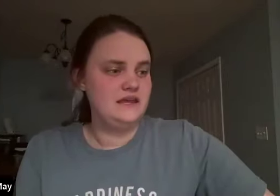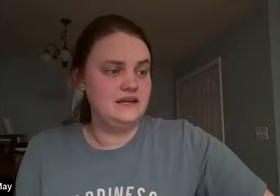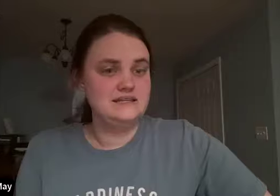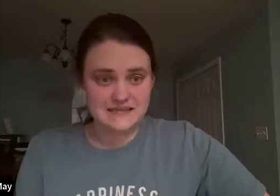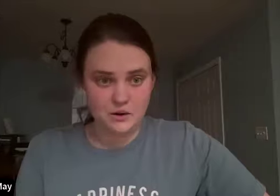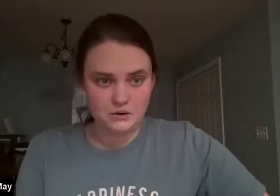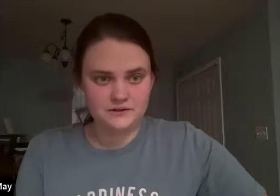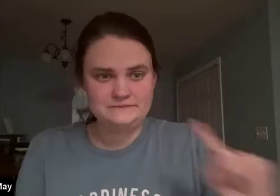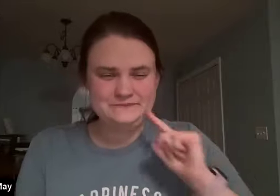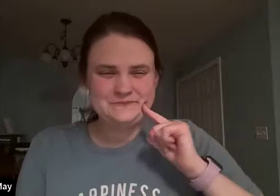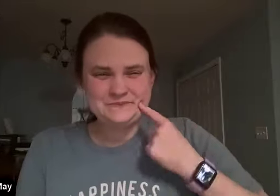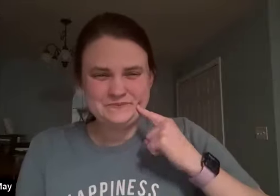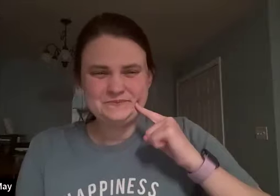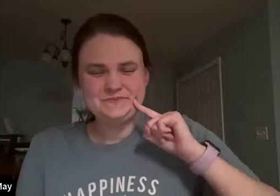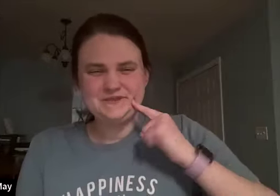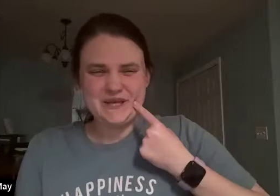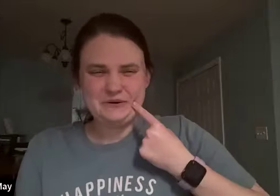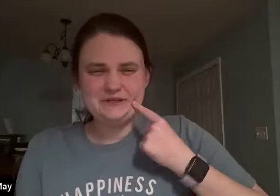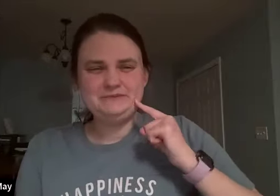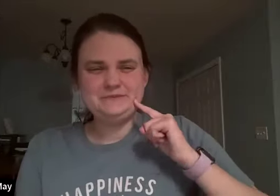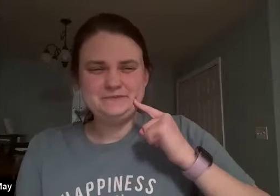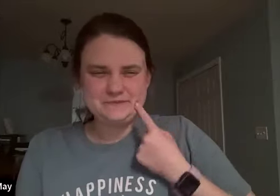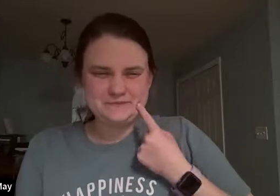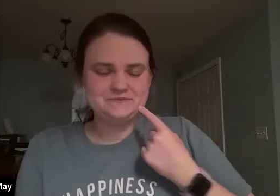Then sour. Sour.